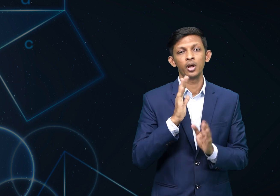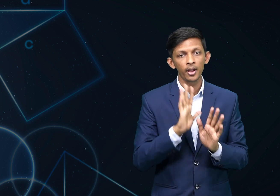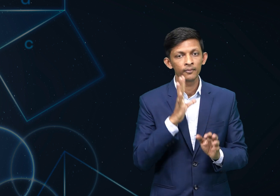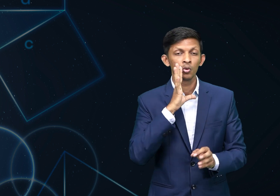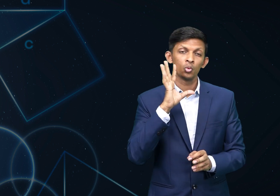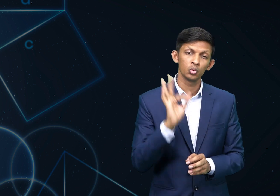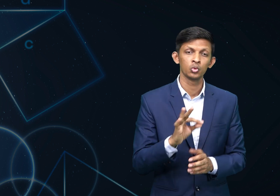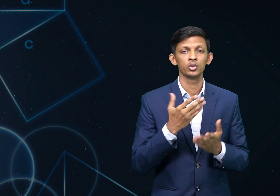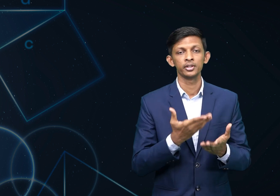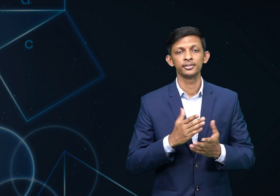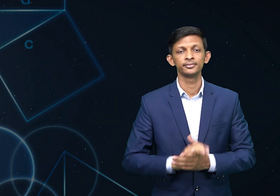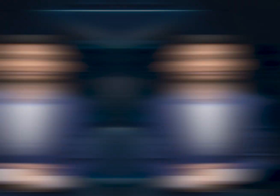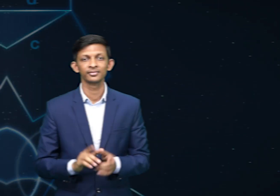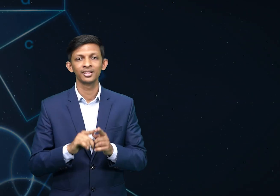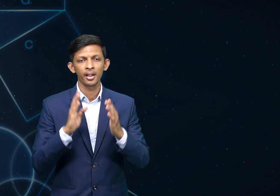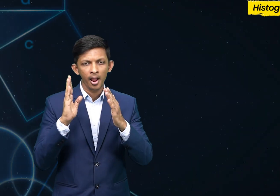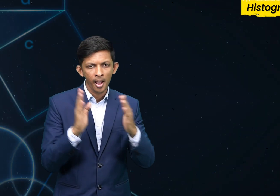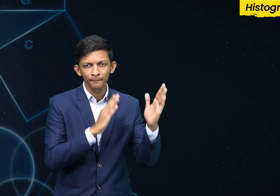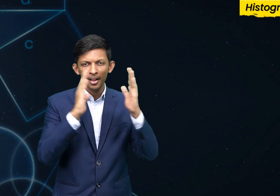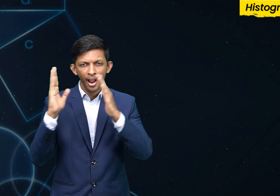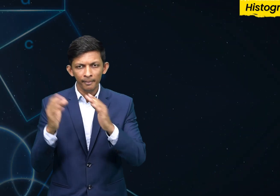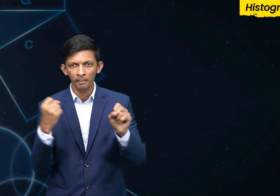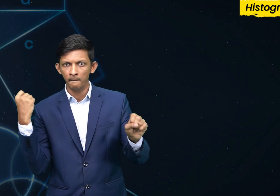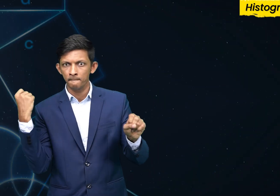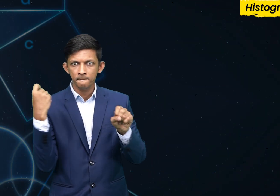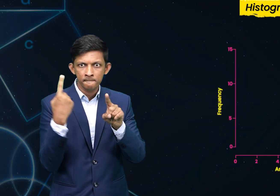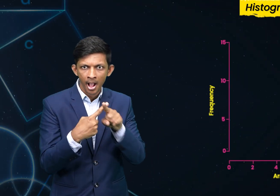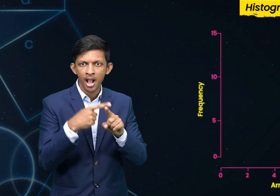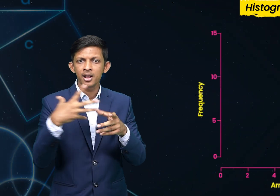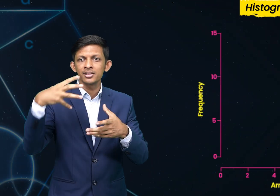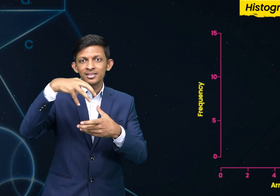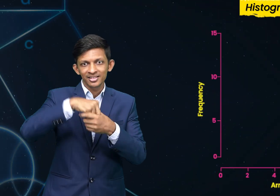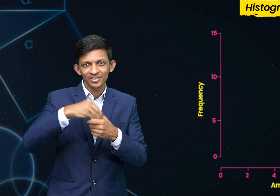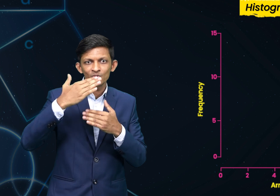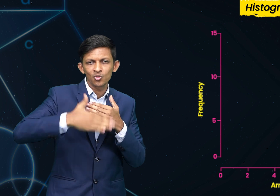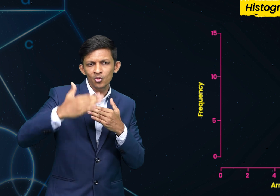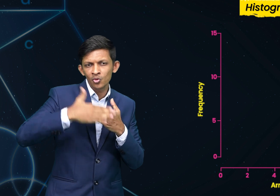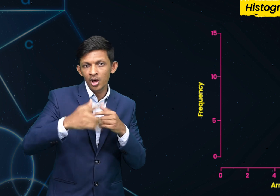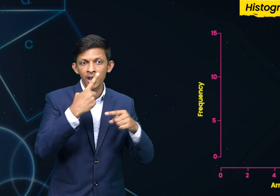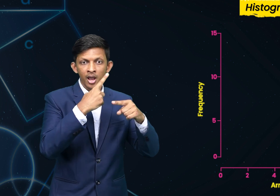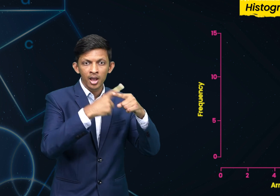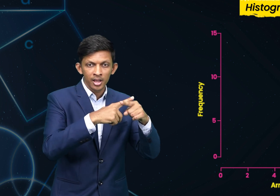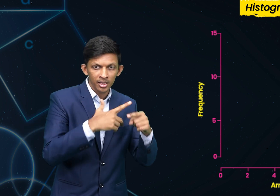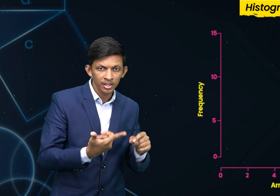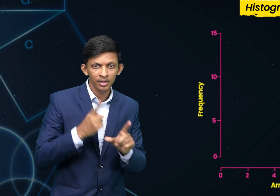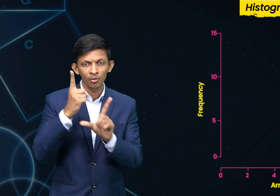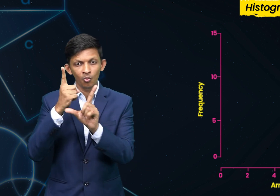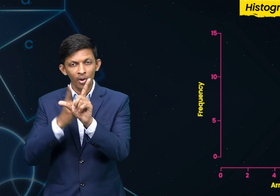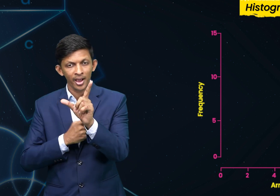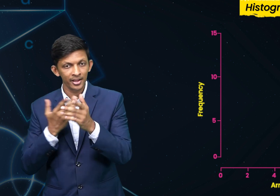the adjustment factor. Step 2. Select the appropriate units along the x-axis and